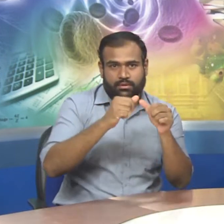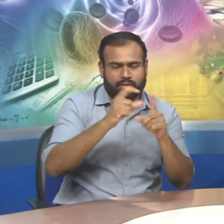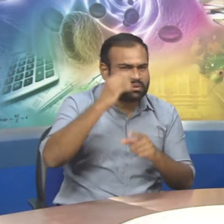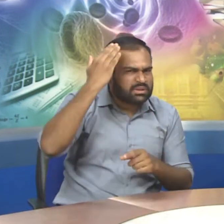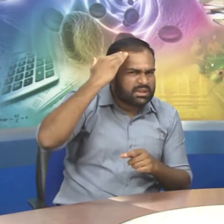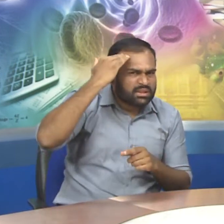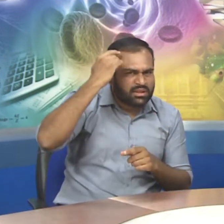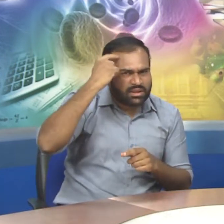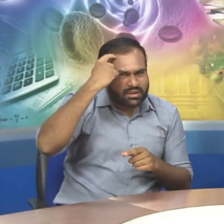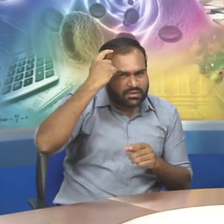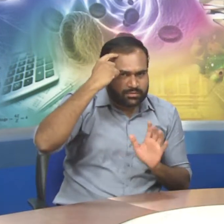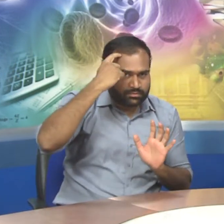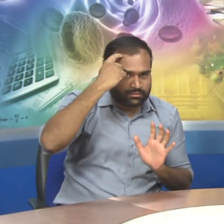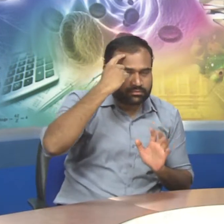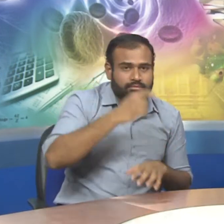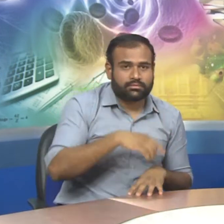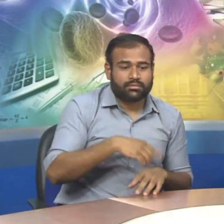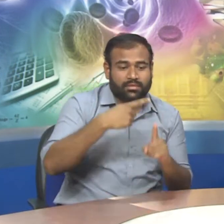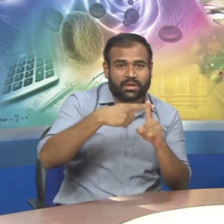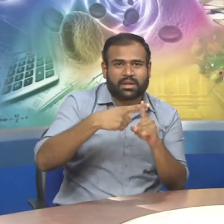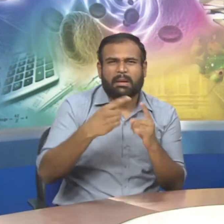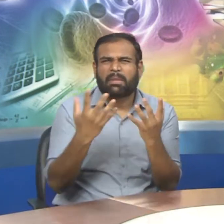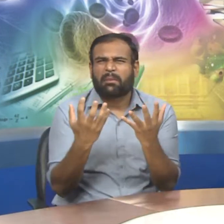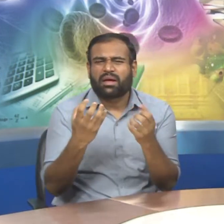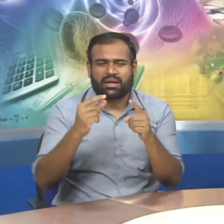Head and pain. What is the sign for this?